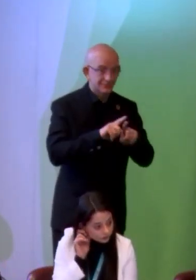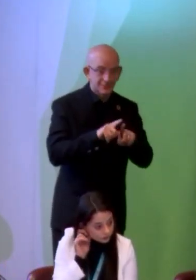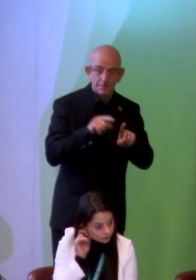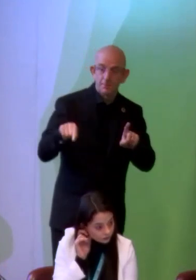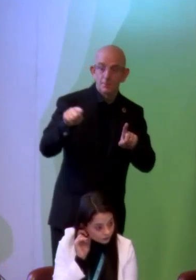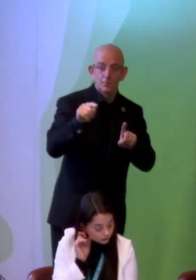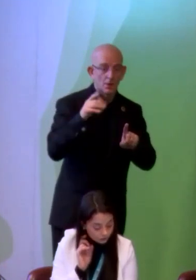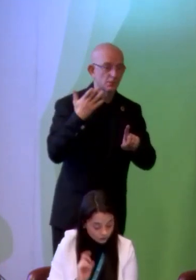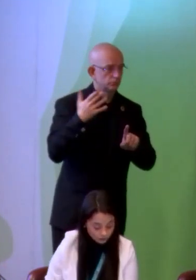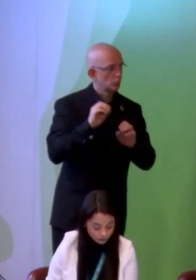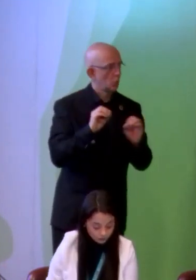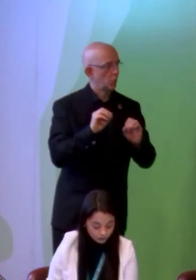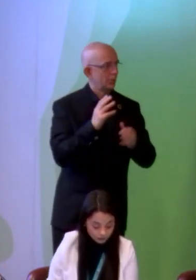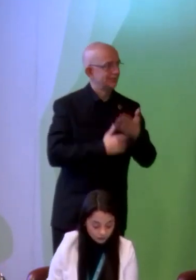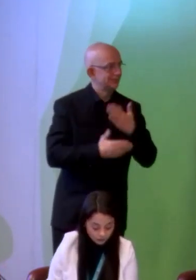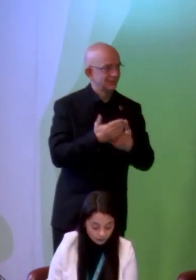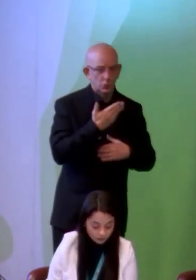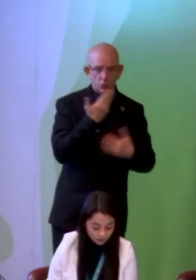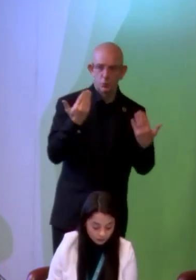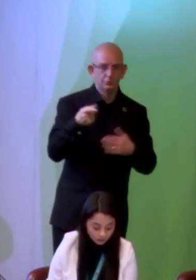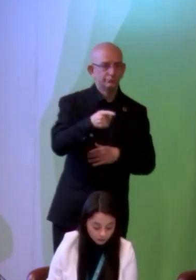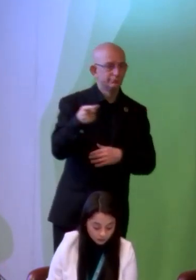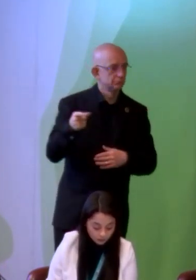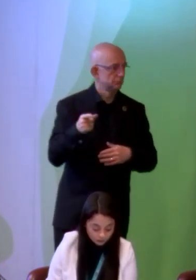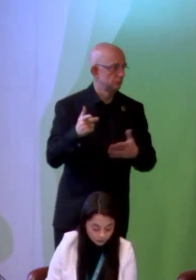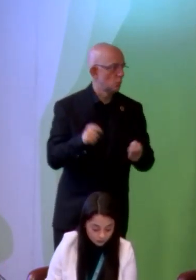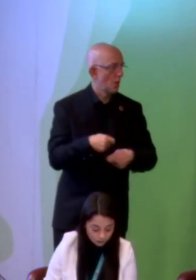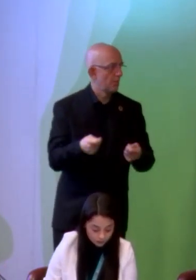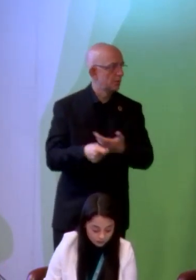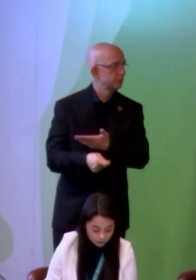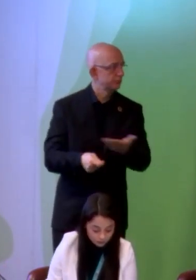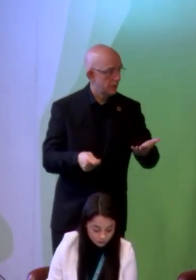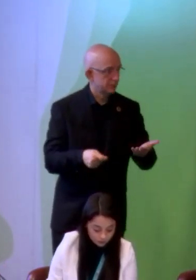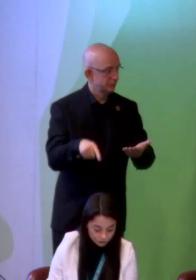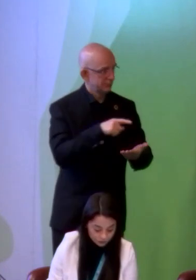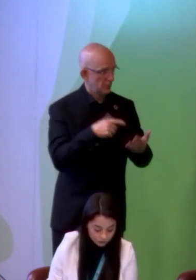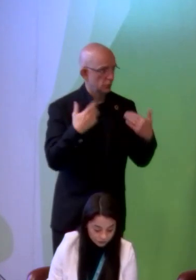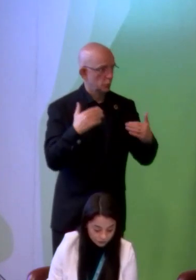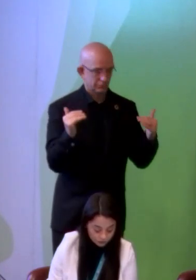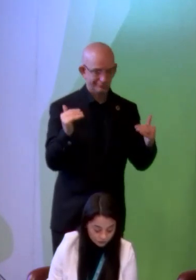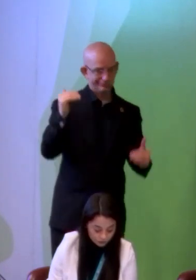children with disabilities are 49 times more likely to never have attended school.